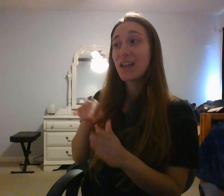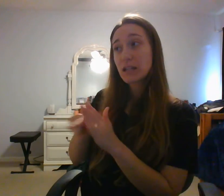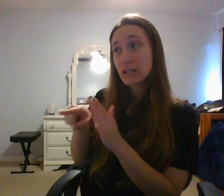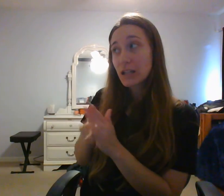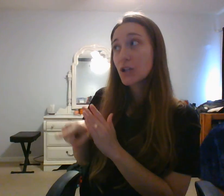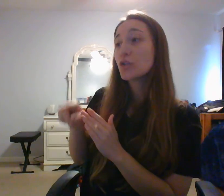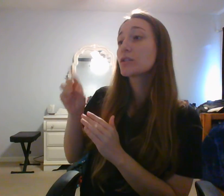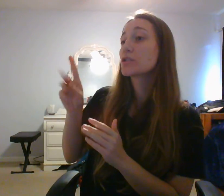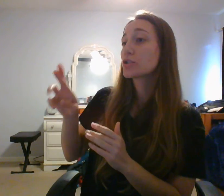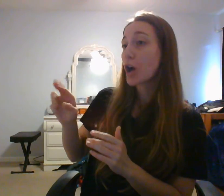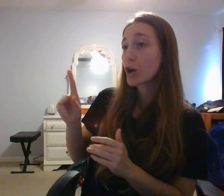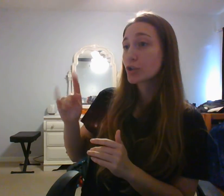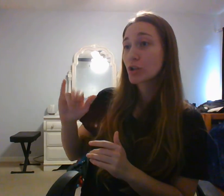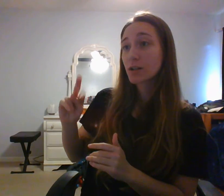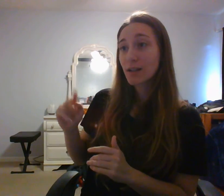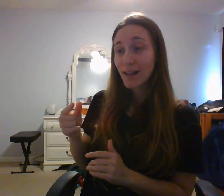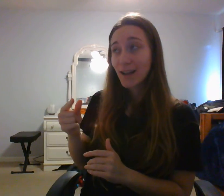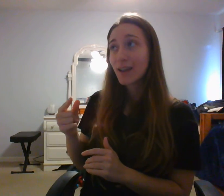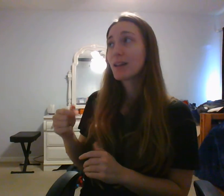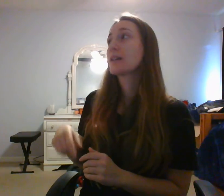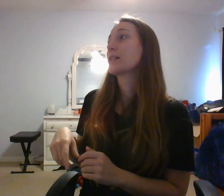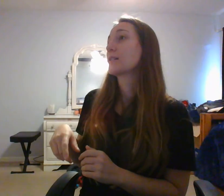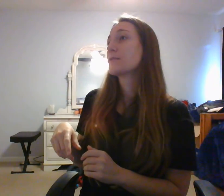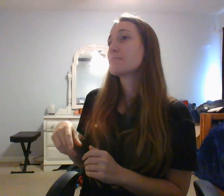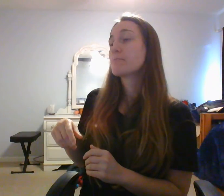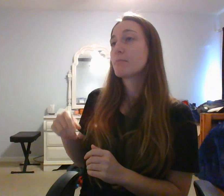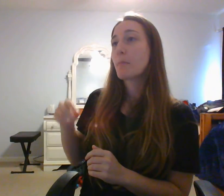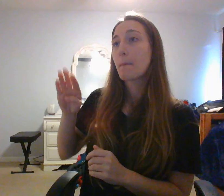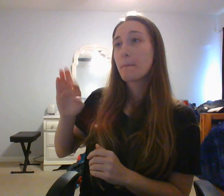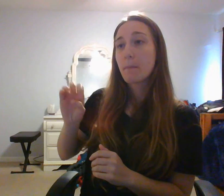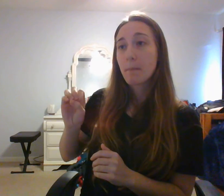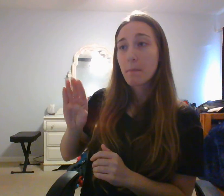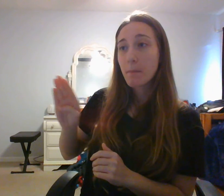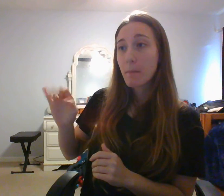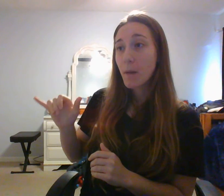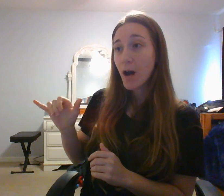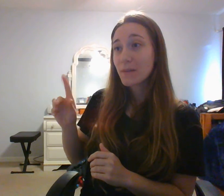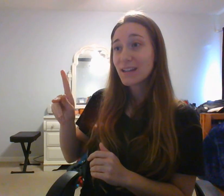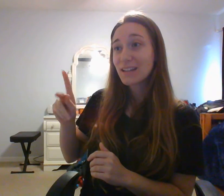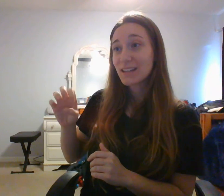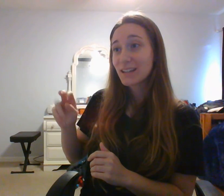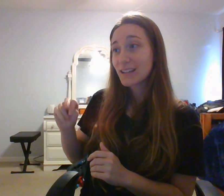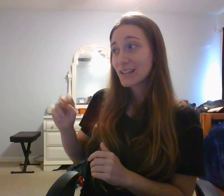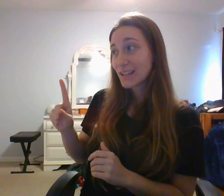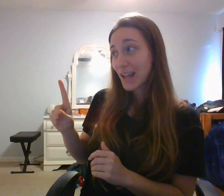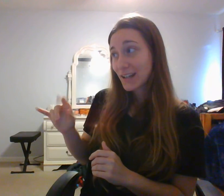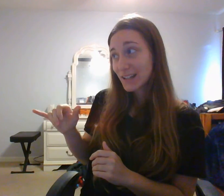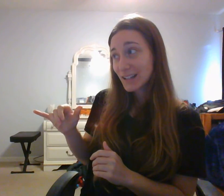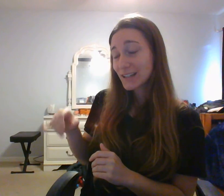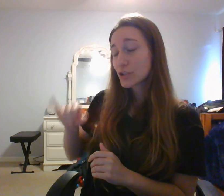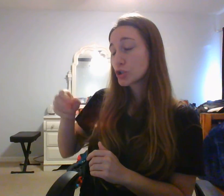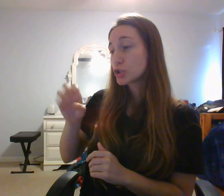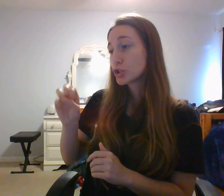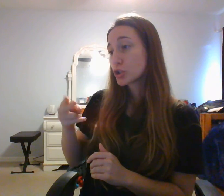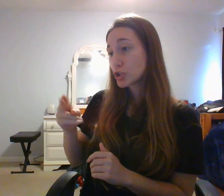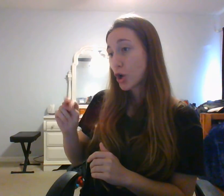King, and they killed Medgar Evers, and they killed Bobby Kennedy and John Kennedy. All this was